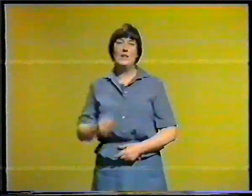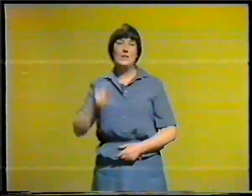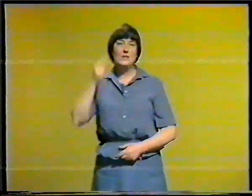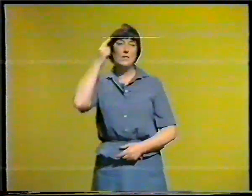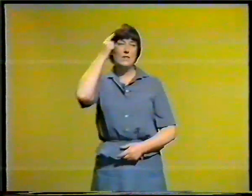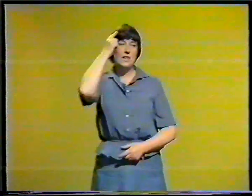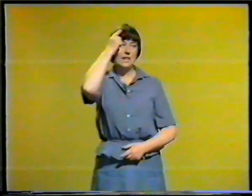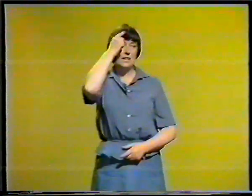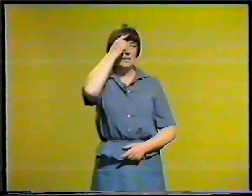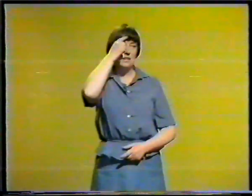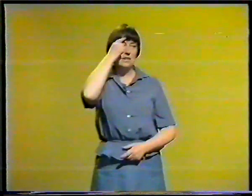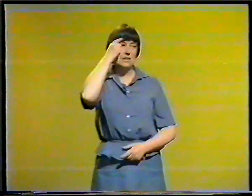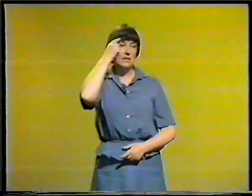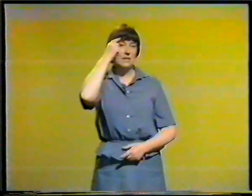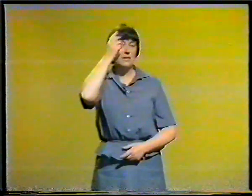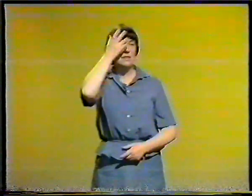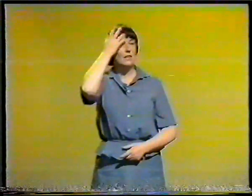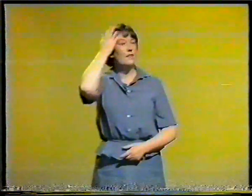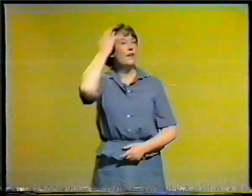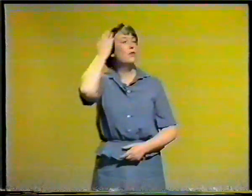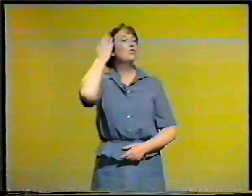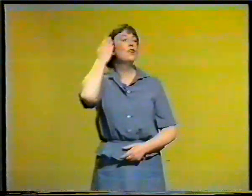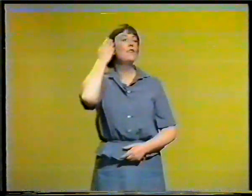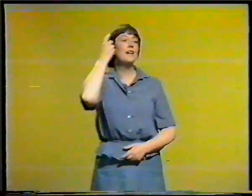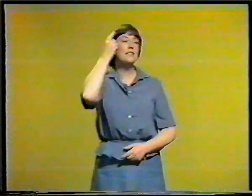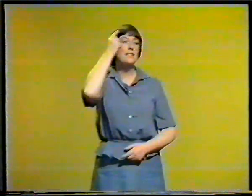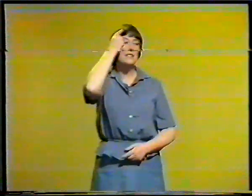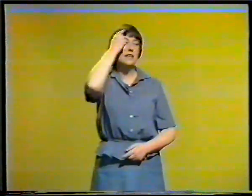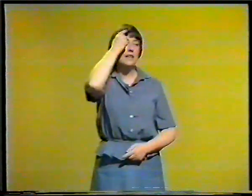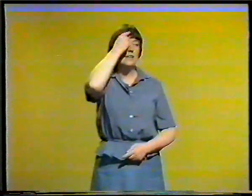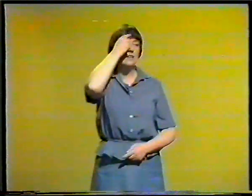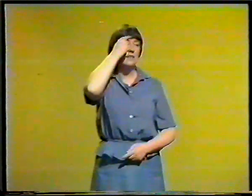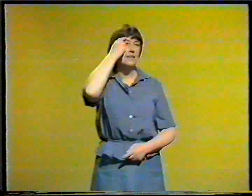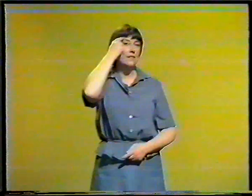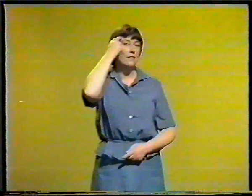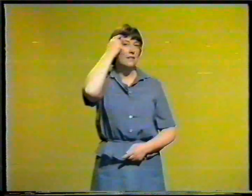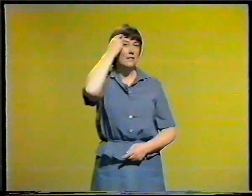To think. Now you can show the activities.